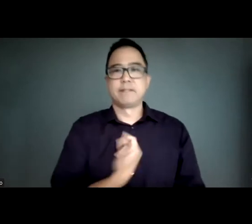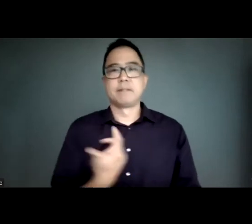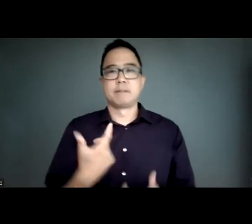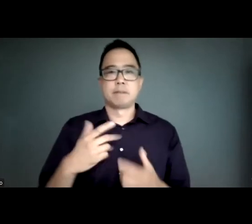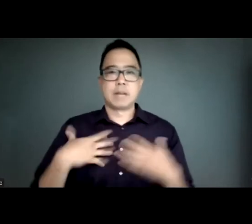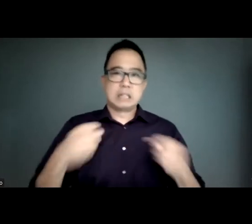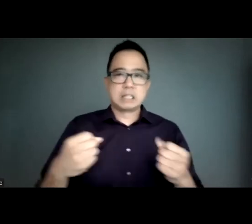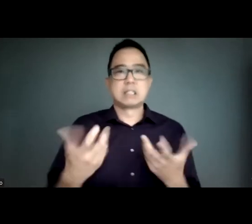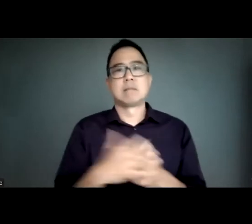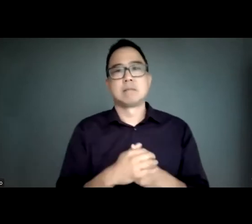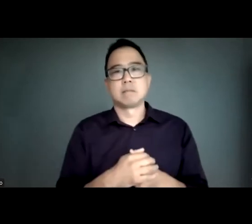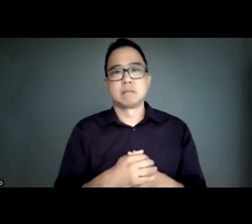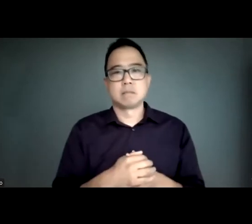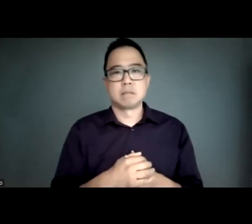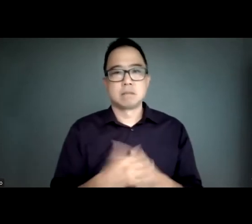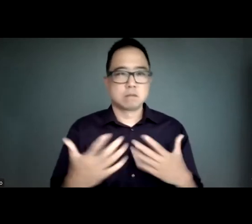self-monitor,